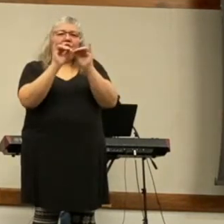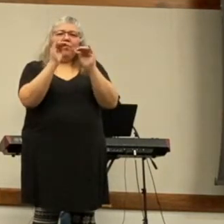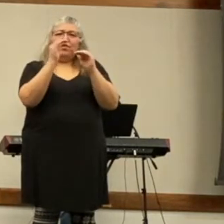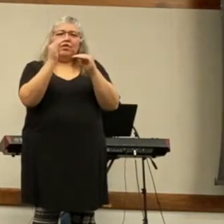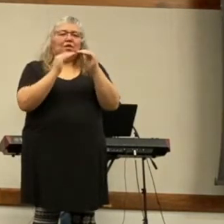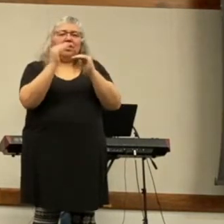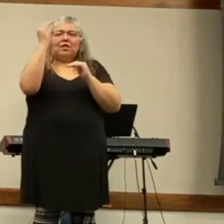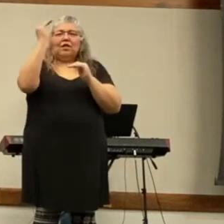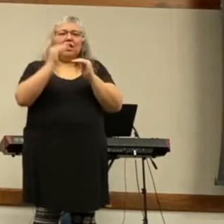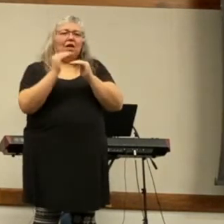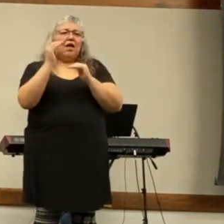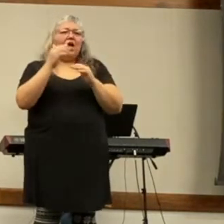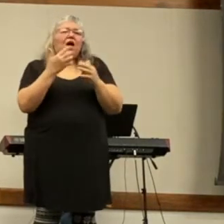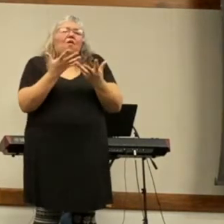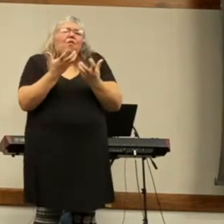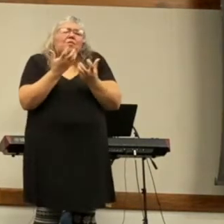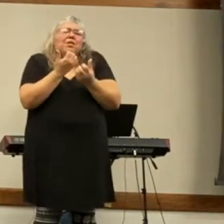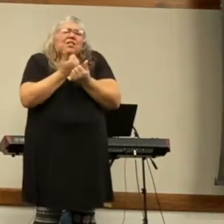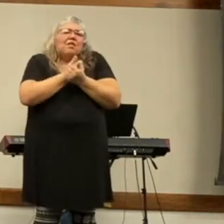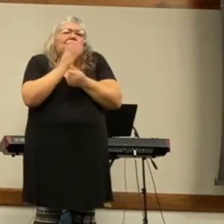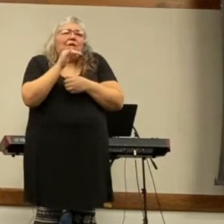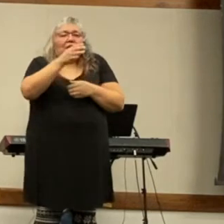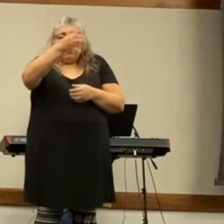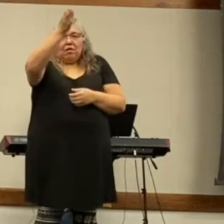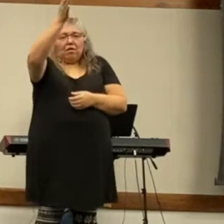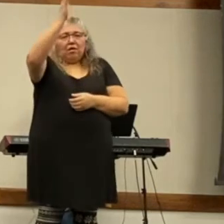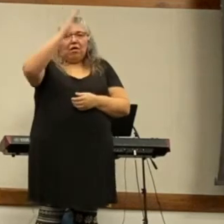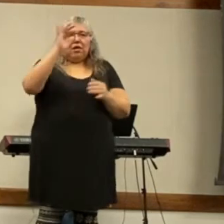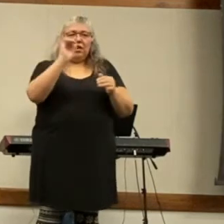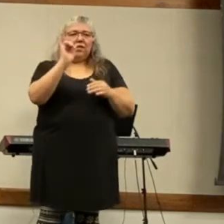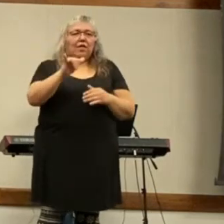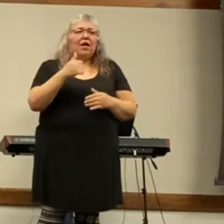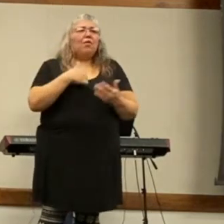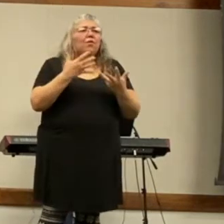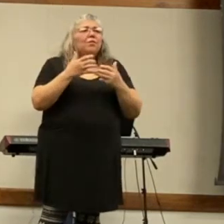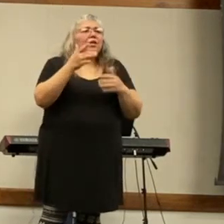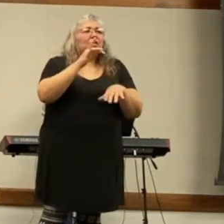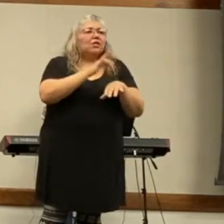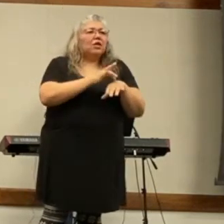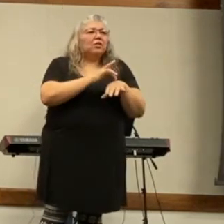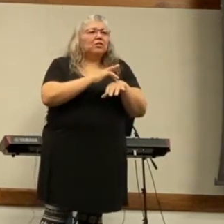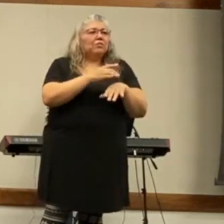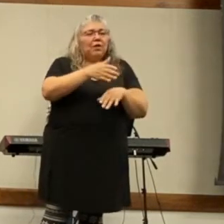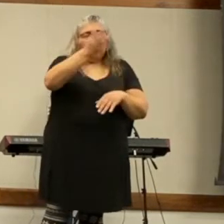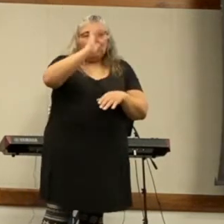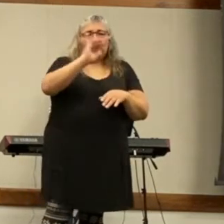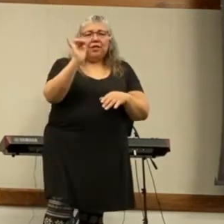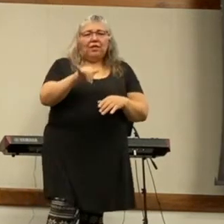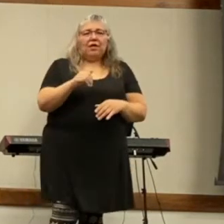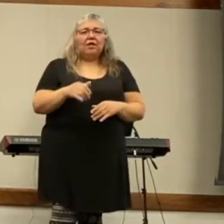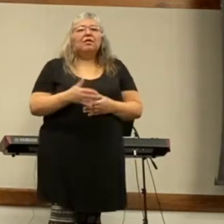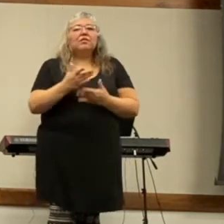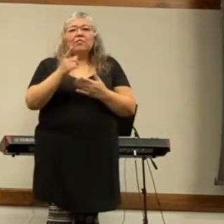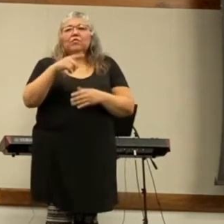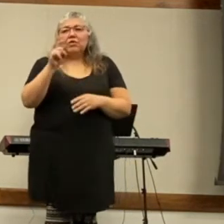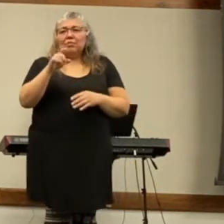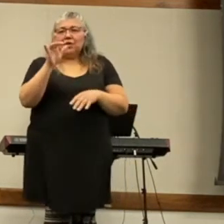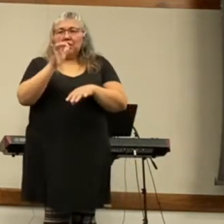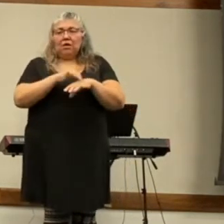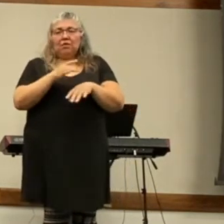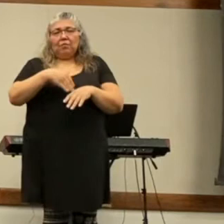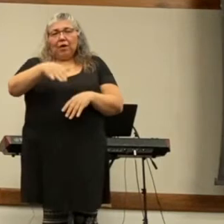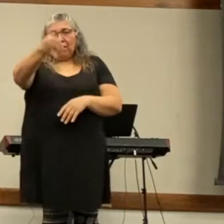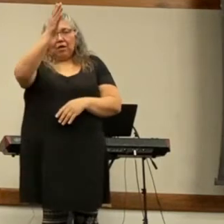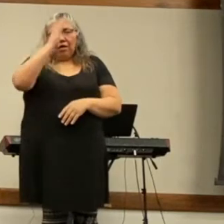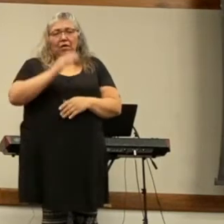unmeasurable. I want to be loved by a God like that. I want to be touched by a God like that. And some of you need a touch by God like that.